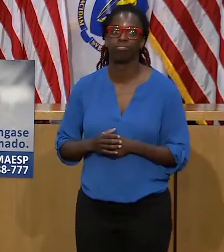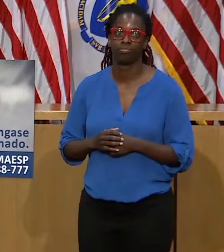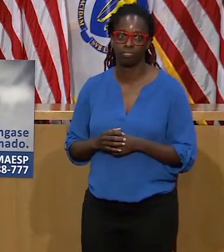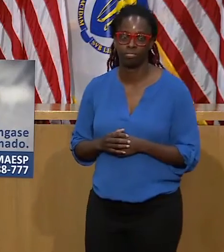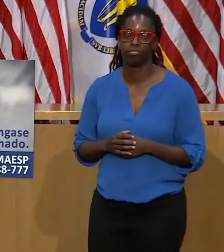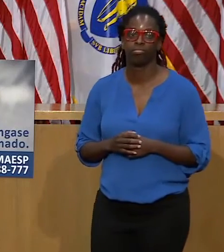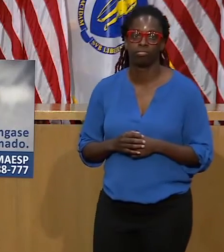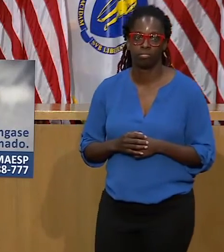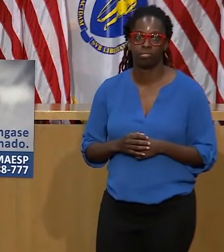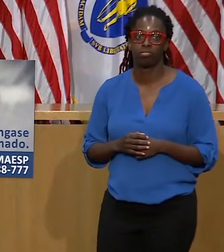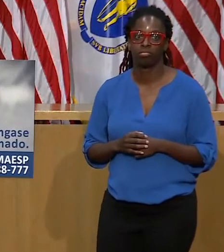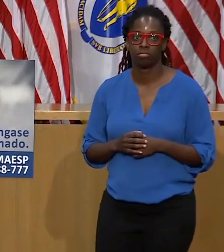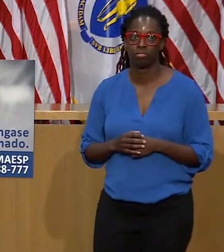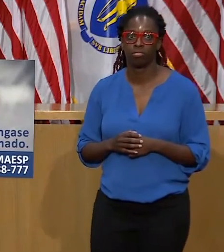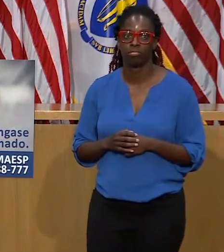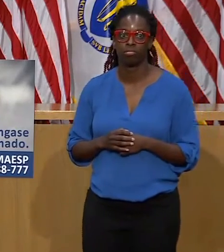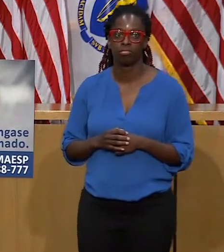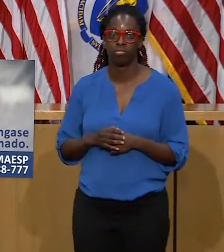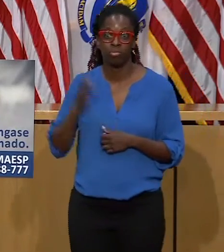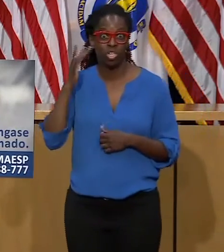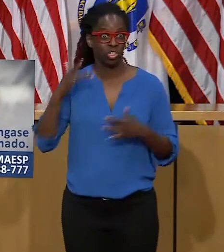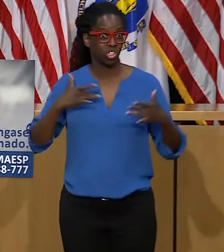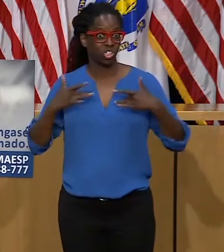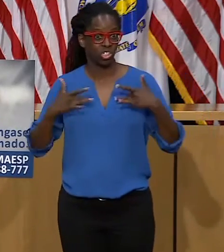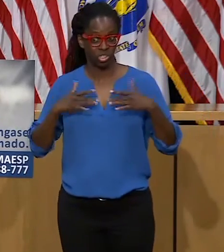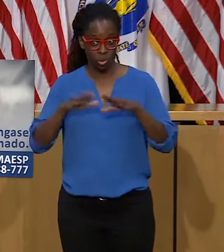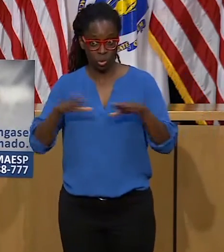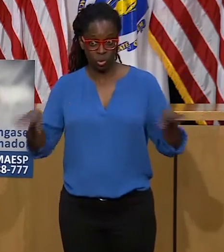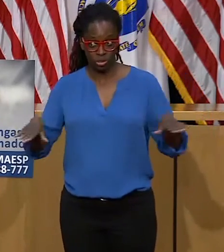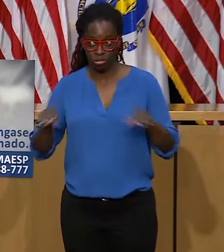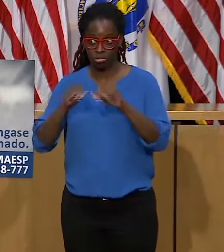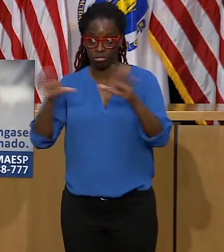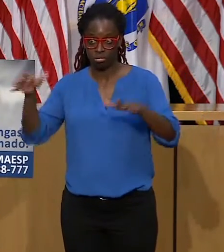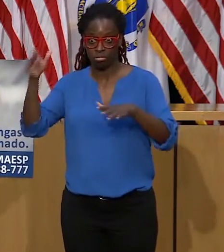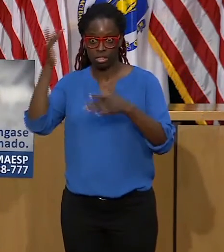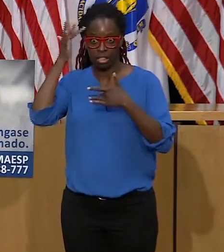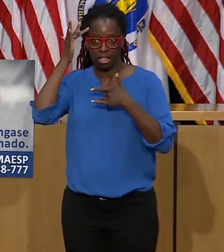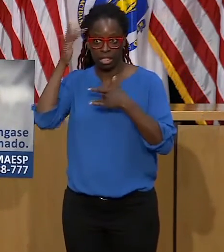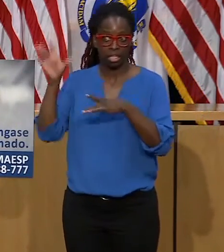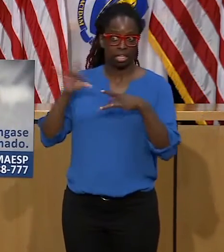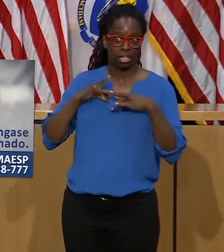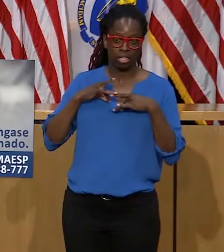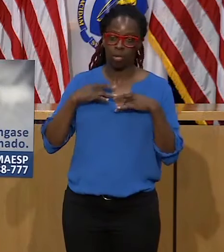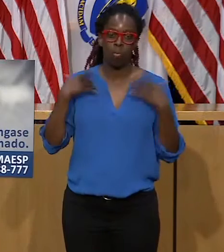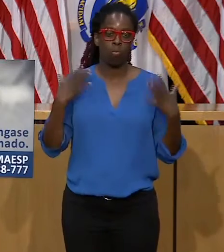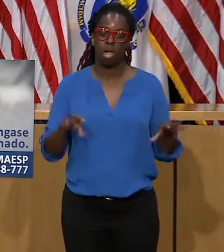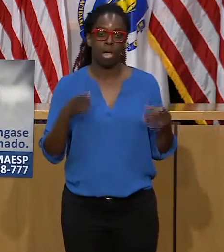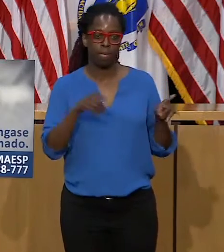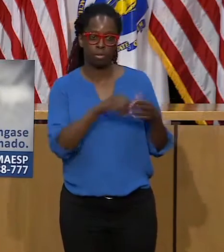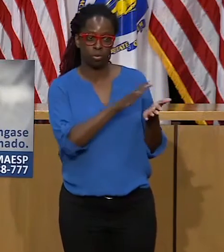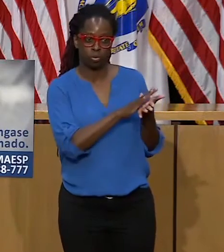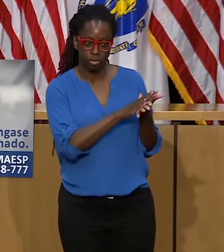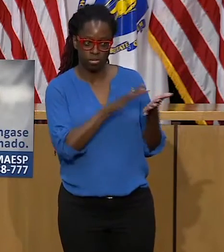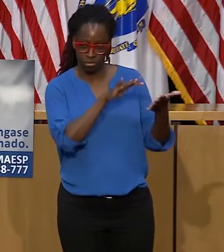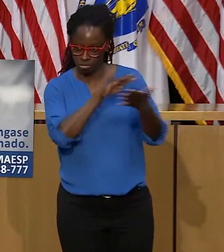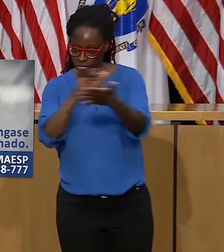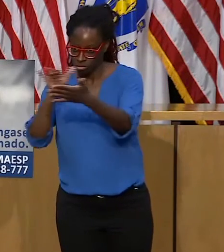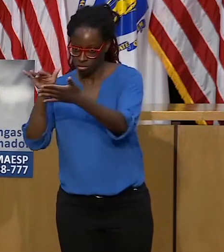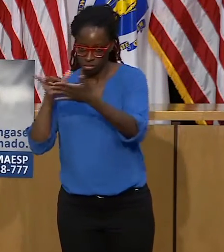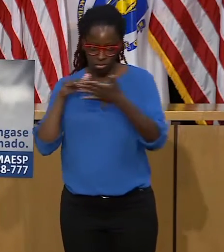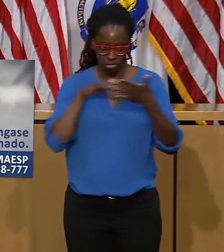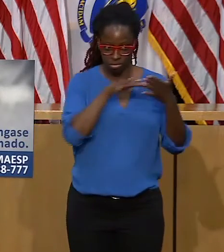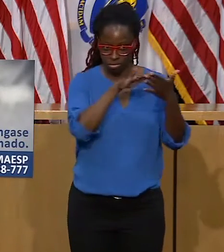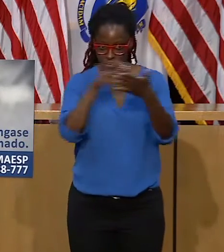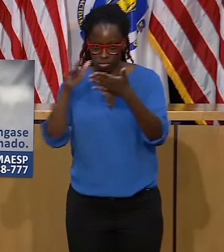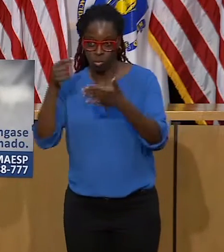large population-based studies, as well as smaller household analyses, that children are less likely than adults to be diagnosed